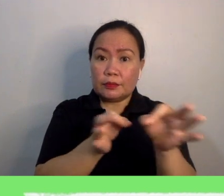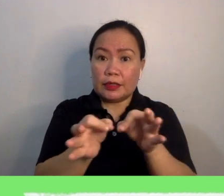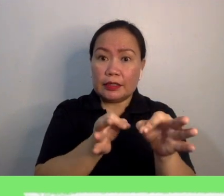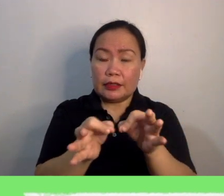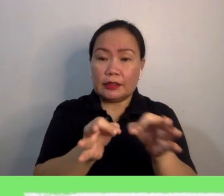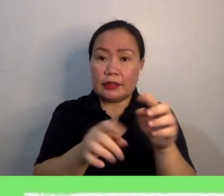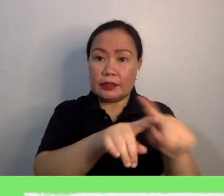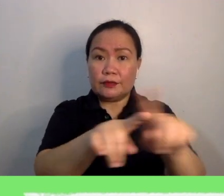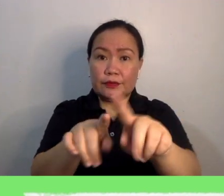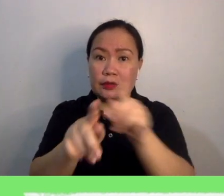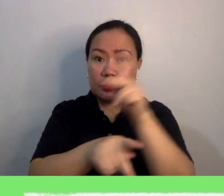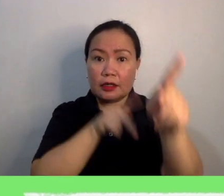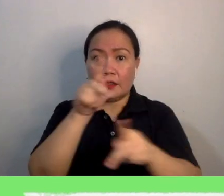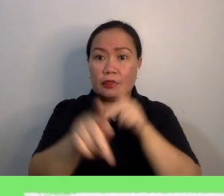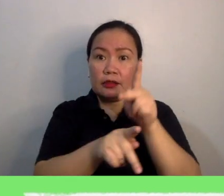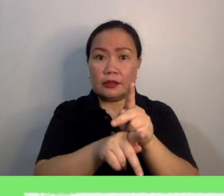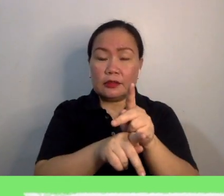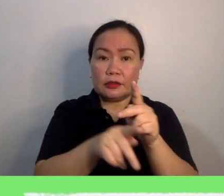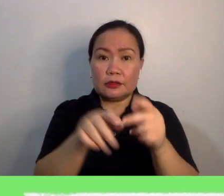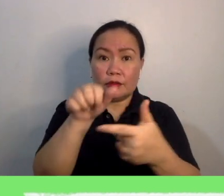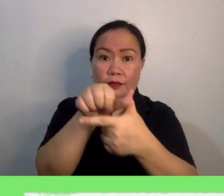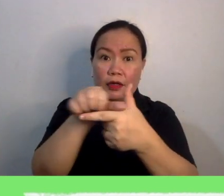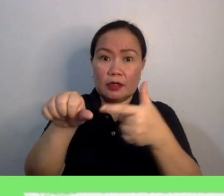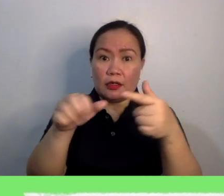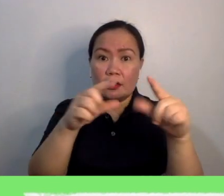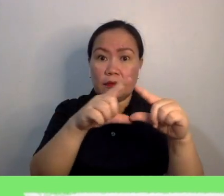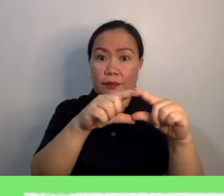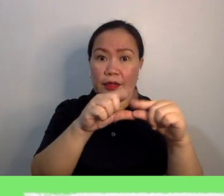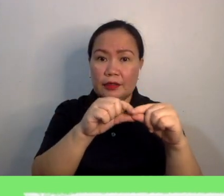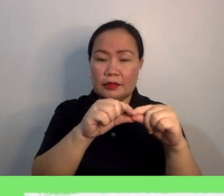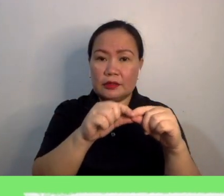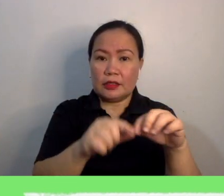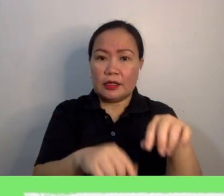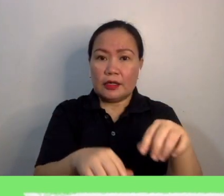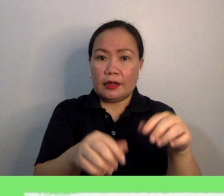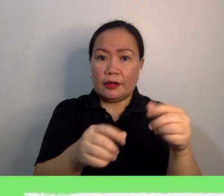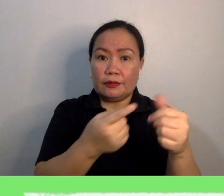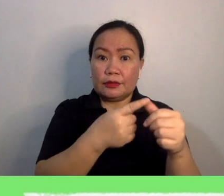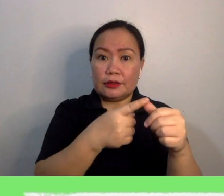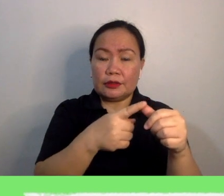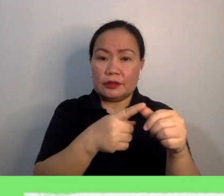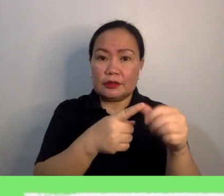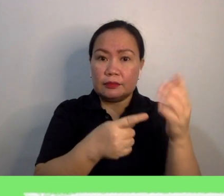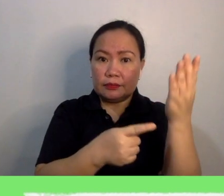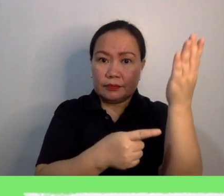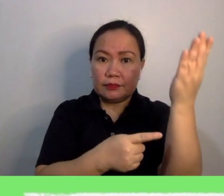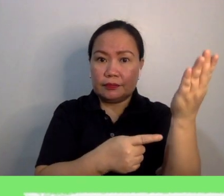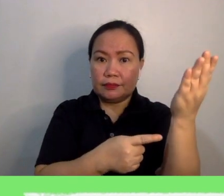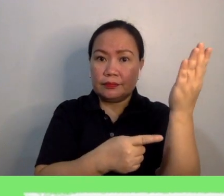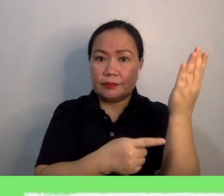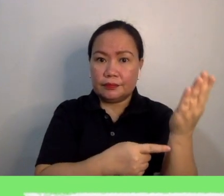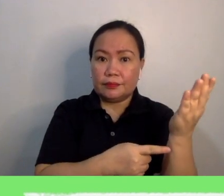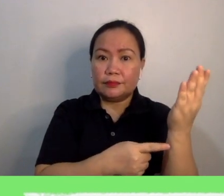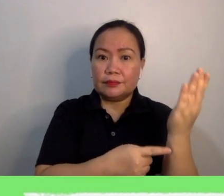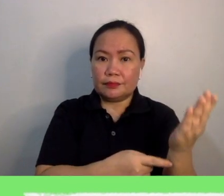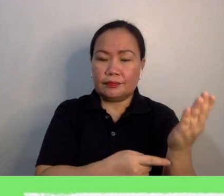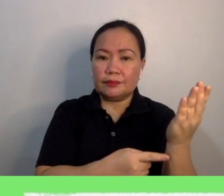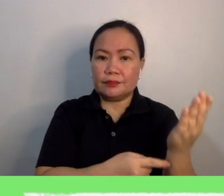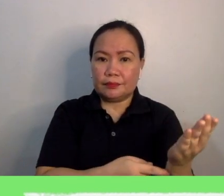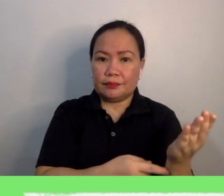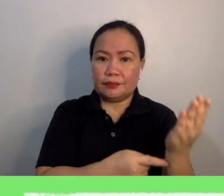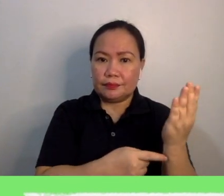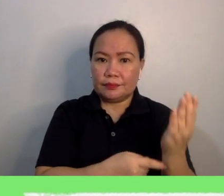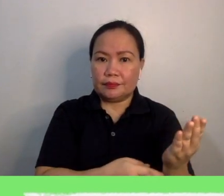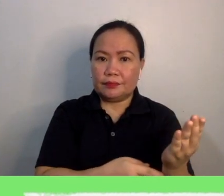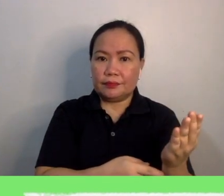of angle pairs including the supplementary angles, the complementary angles, congruent angles,